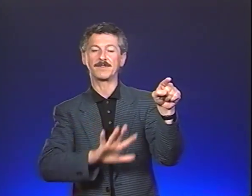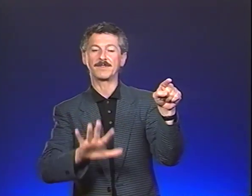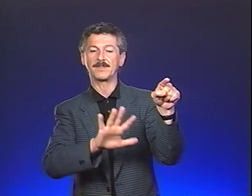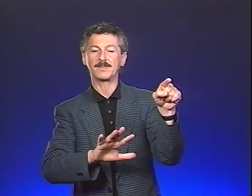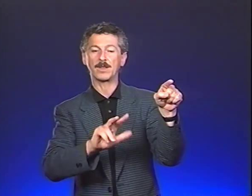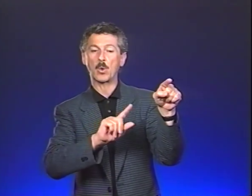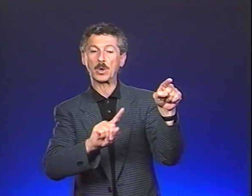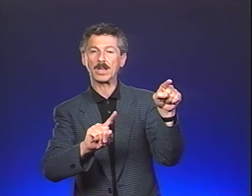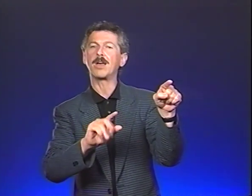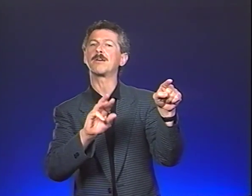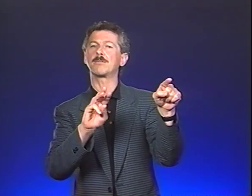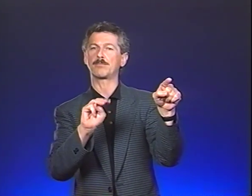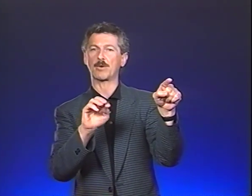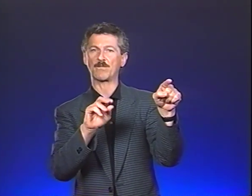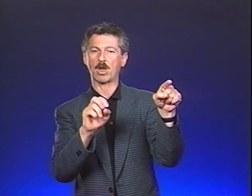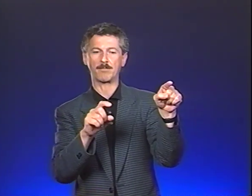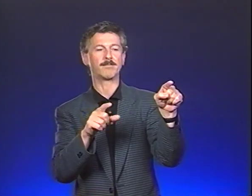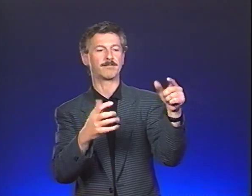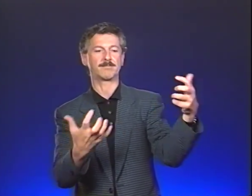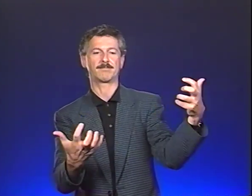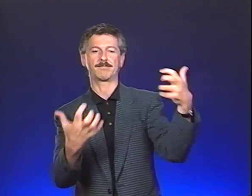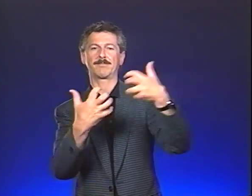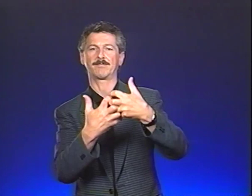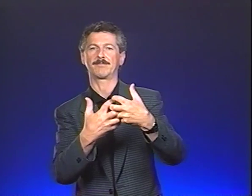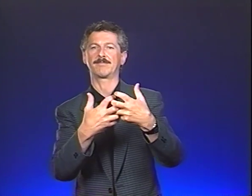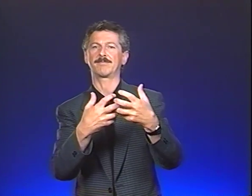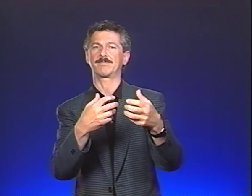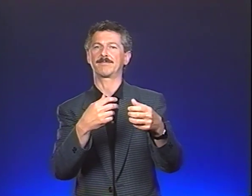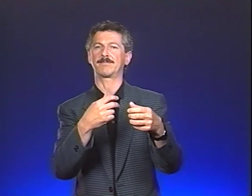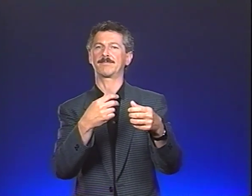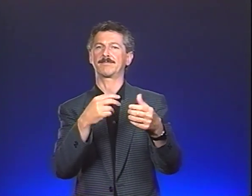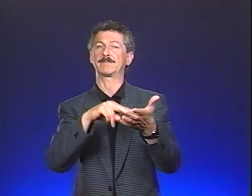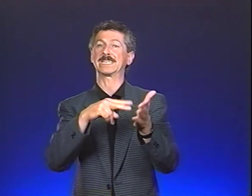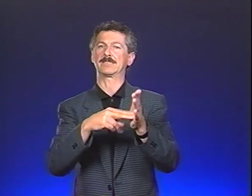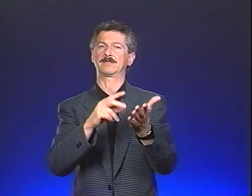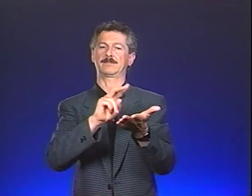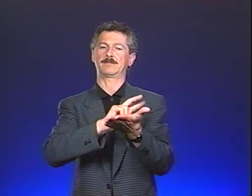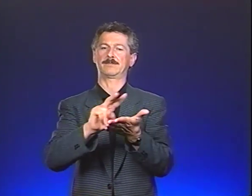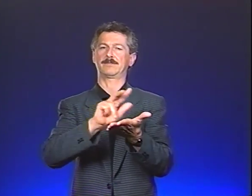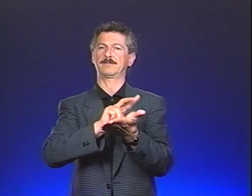Therefore, 3 has a specific meaning of 3 weeks when combined with the base sign for week.